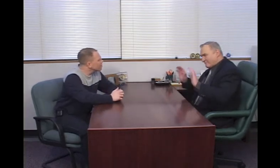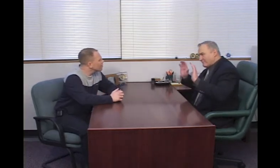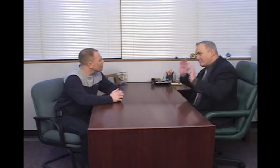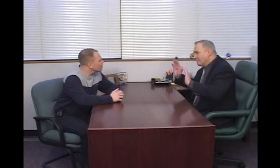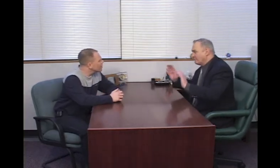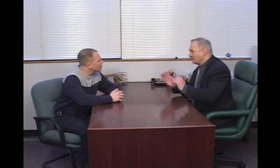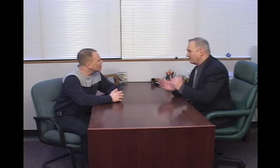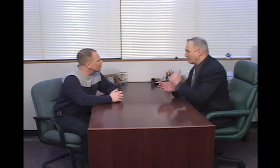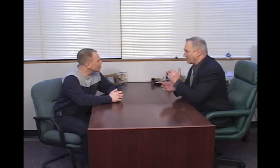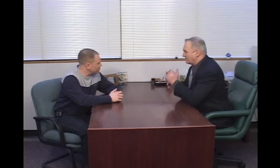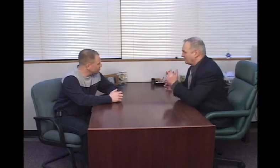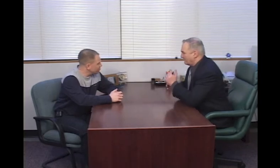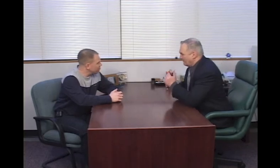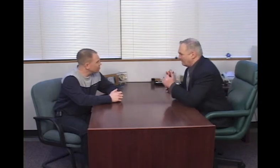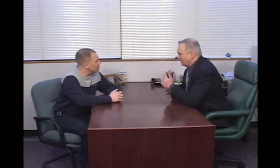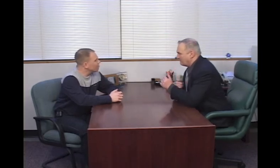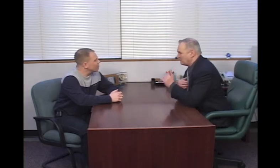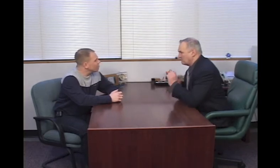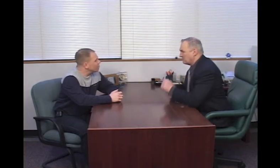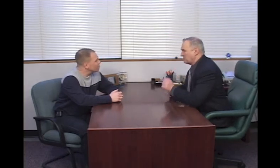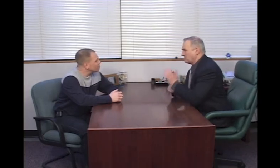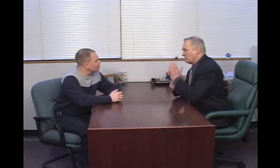It's ingenious. Look.